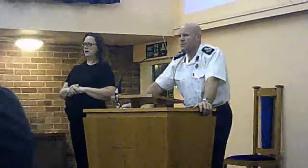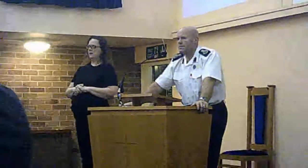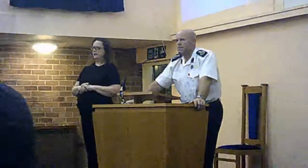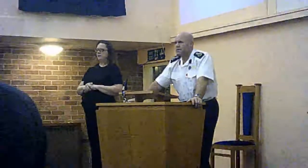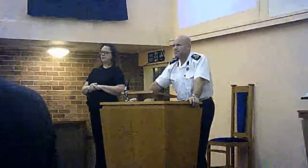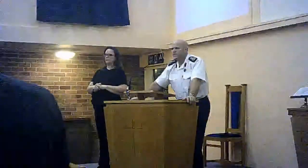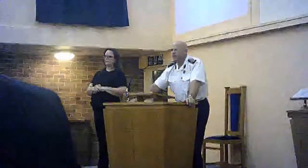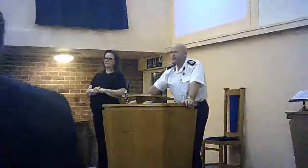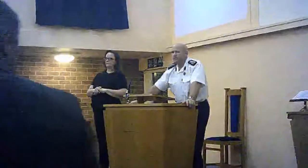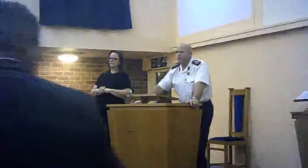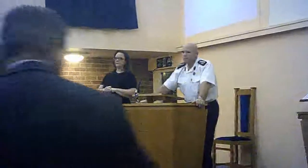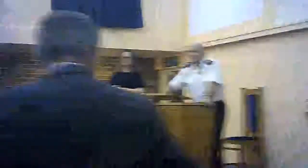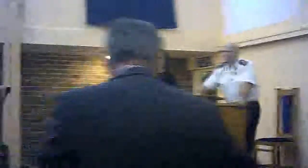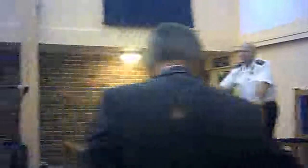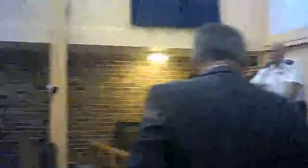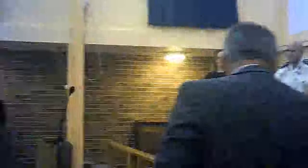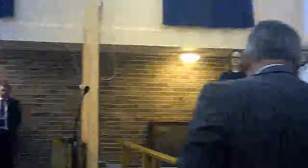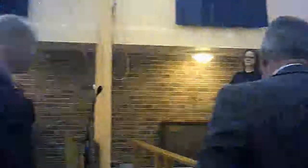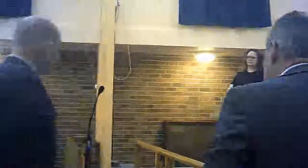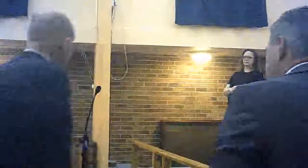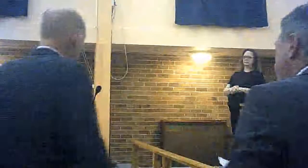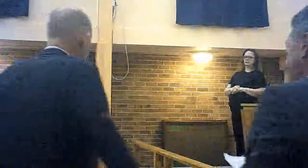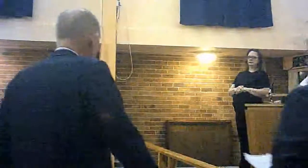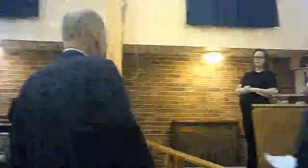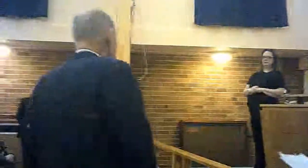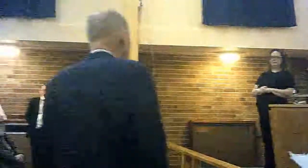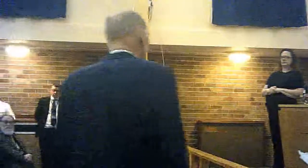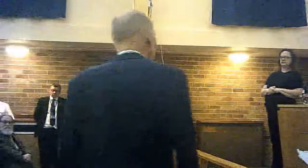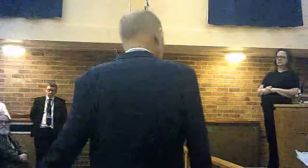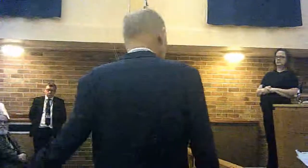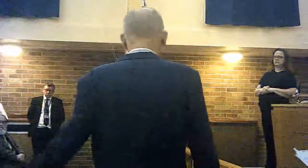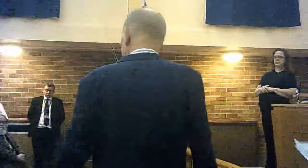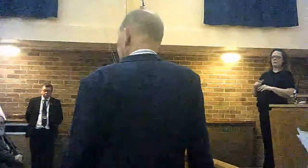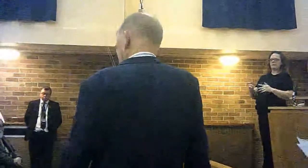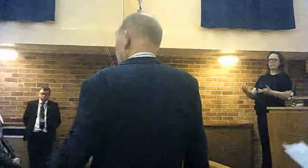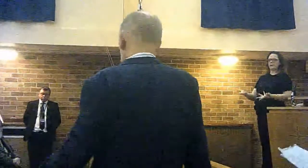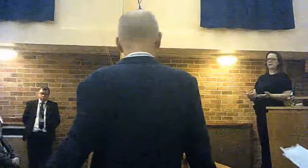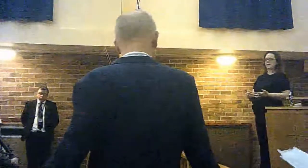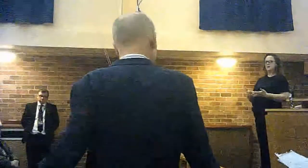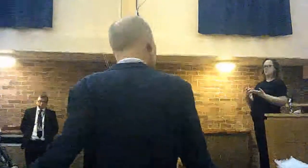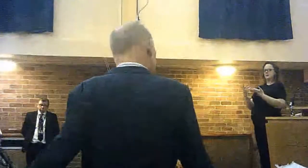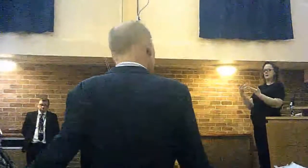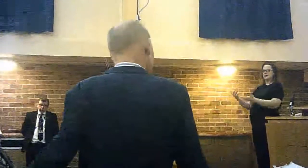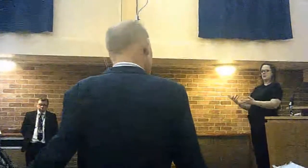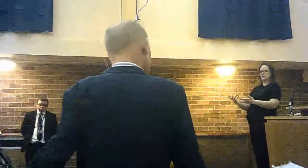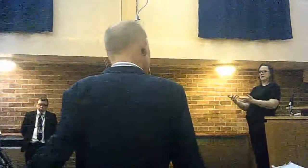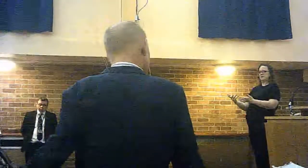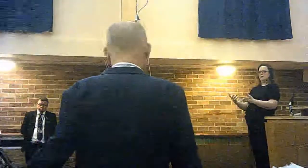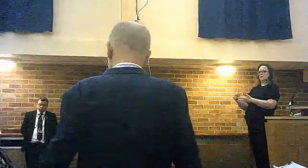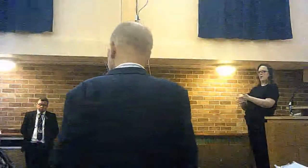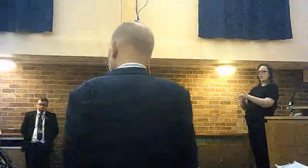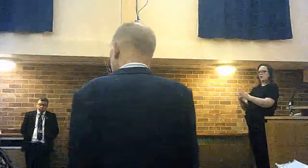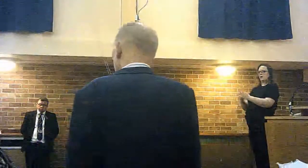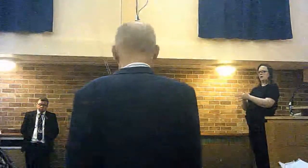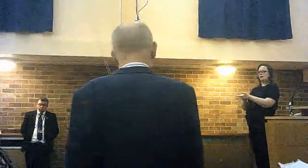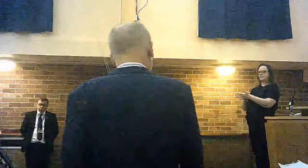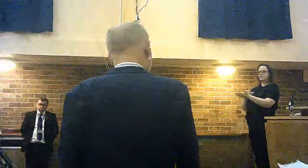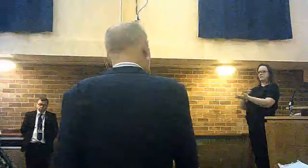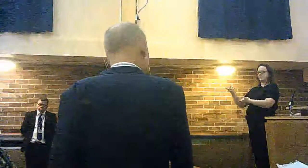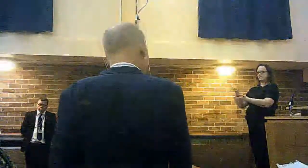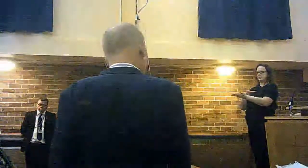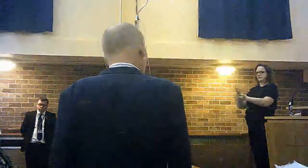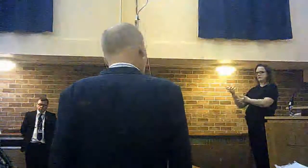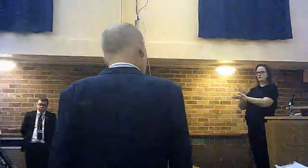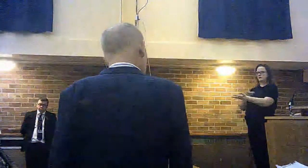i've over i've just handed over i've just handed over to the organizer of what you're calling a consultation which seems to me more